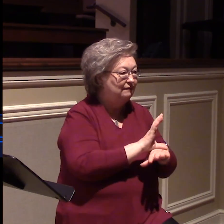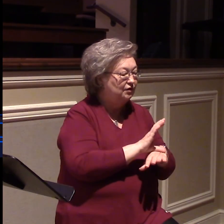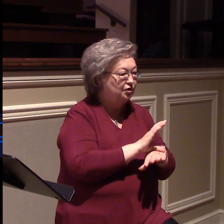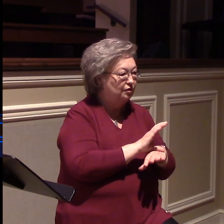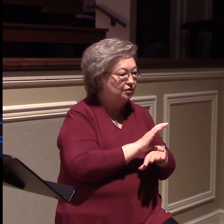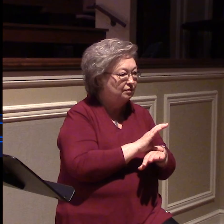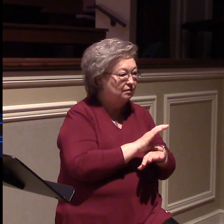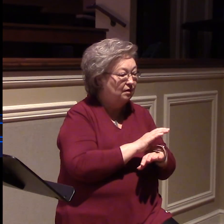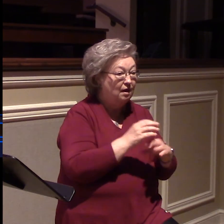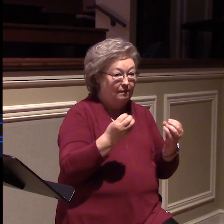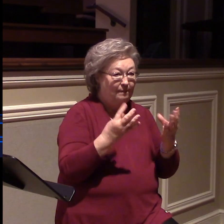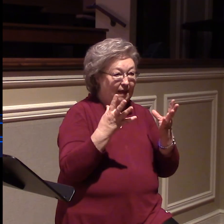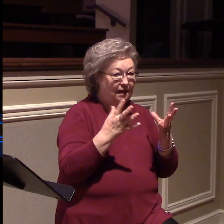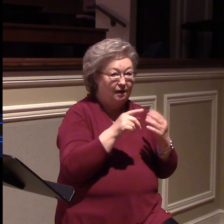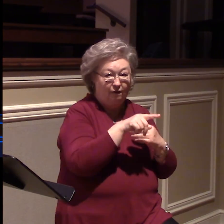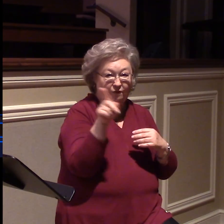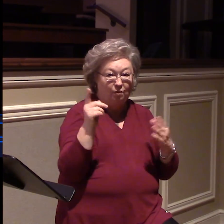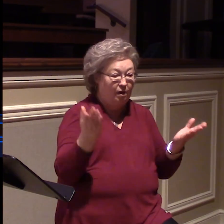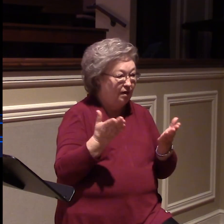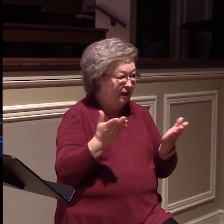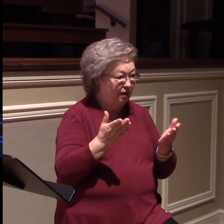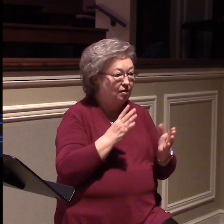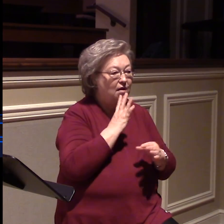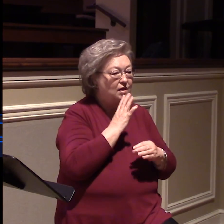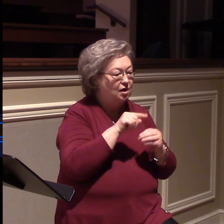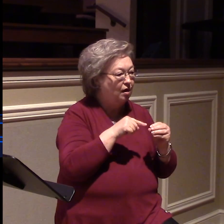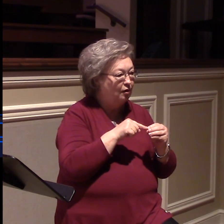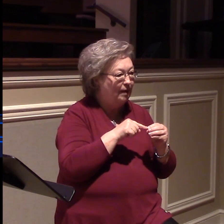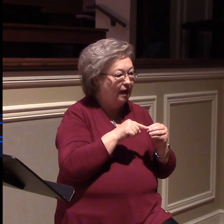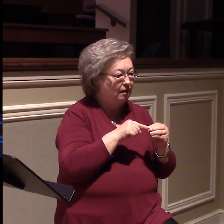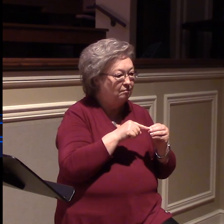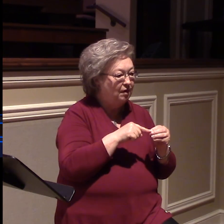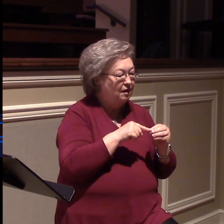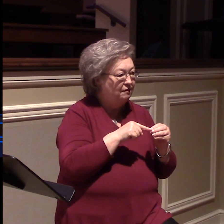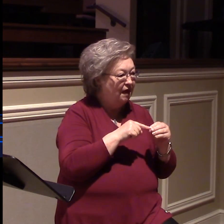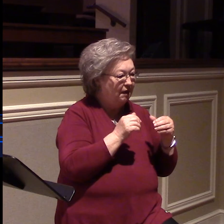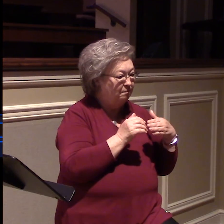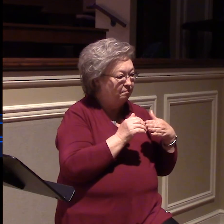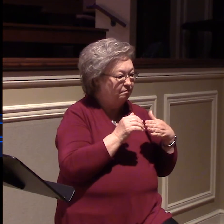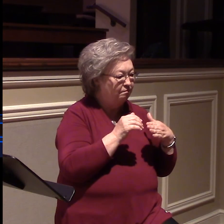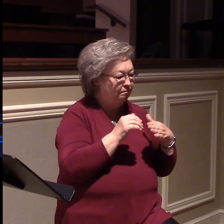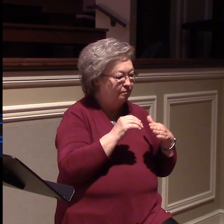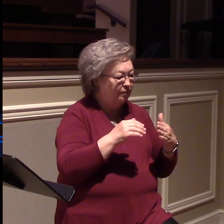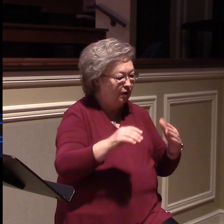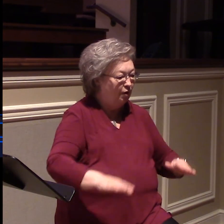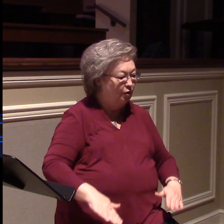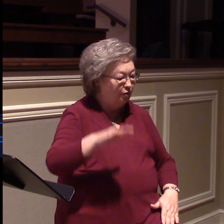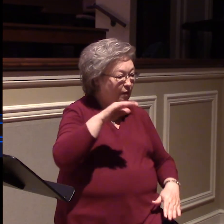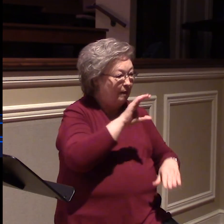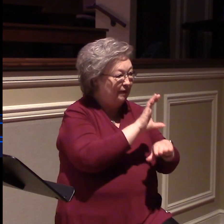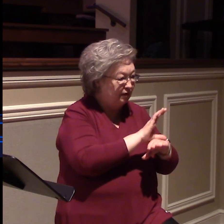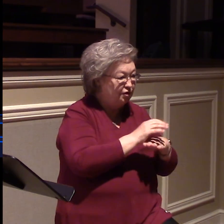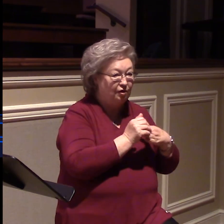who tell of a long season after you graduated from high school where you were far from the Lord. And so this book was investigating that percentage of